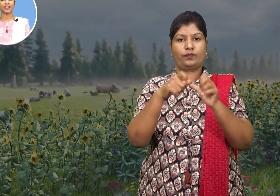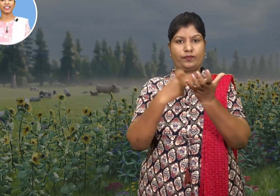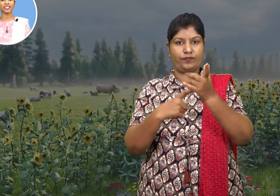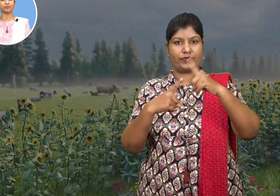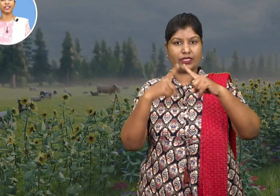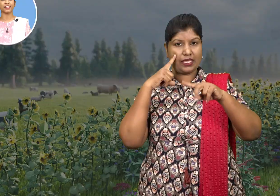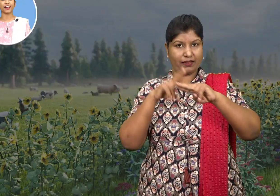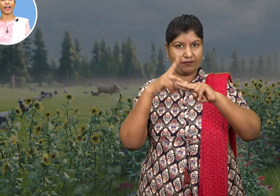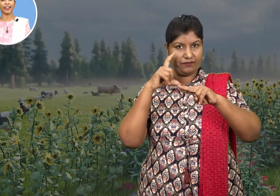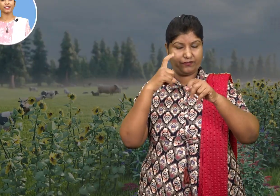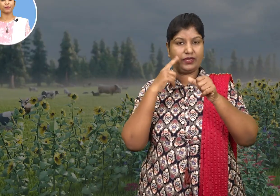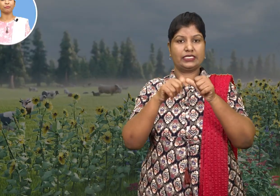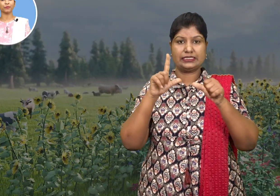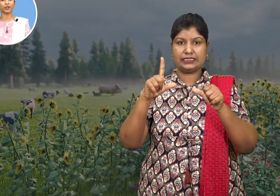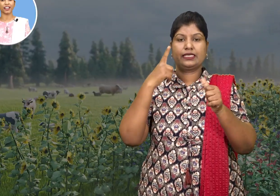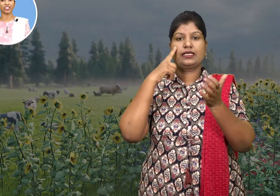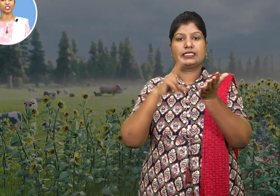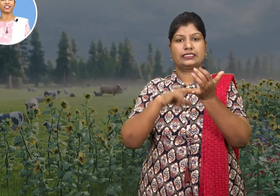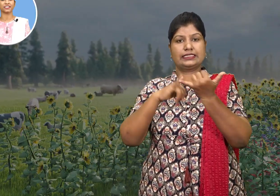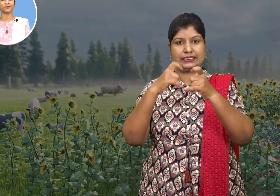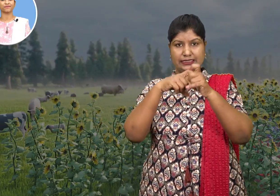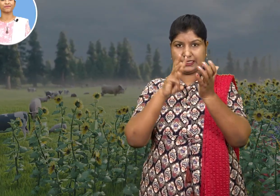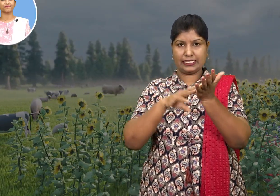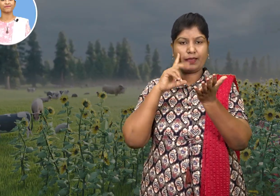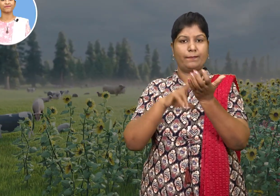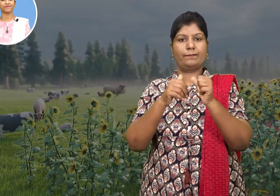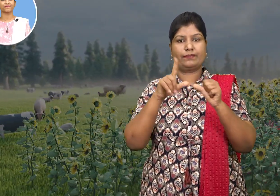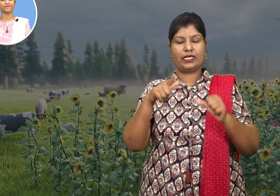to increase milk and meat production.